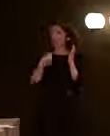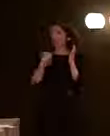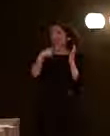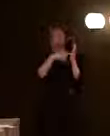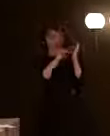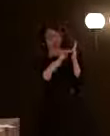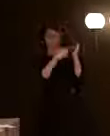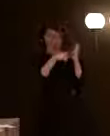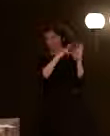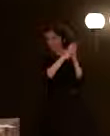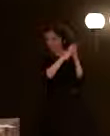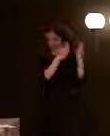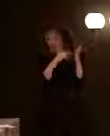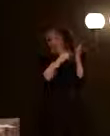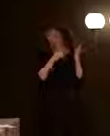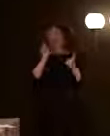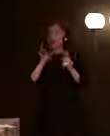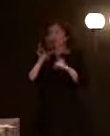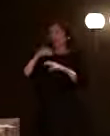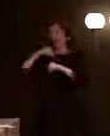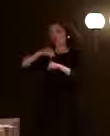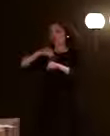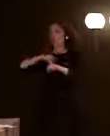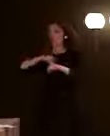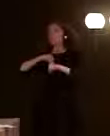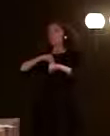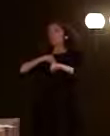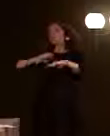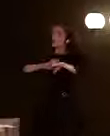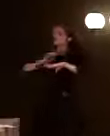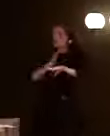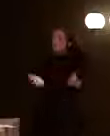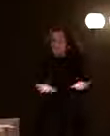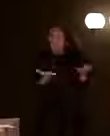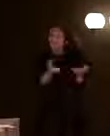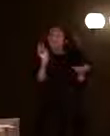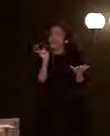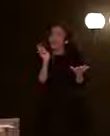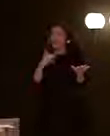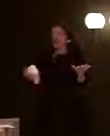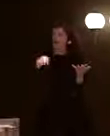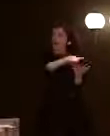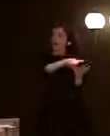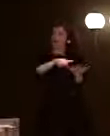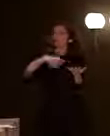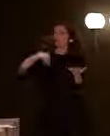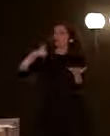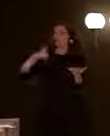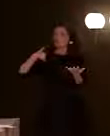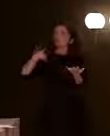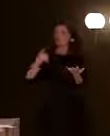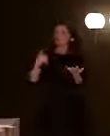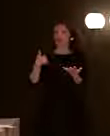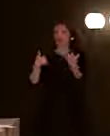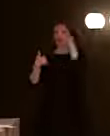students on their own wish to read. Also, this approach is significant because it allows